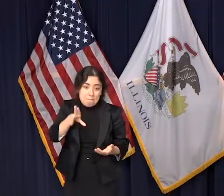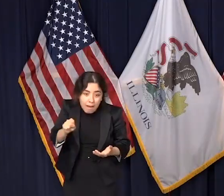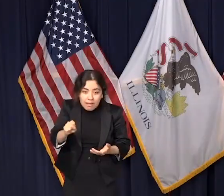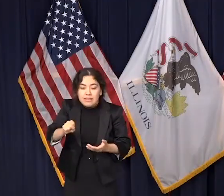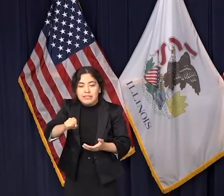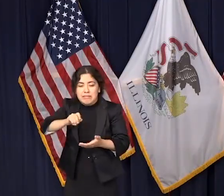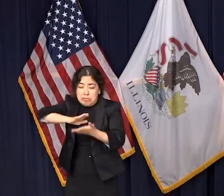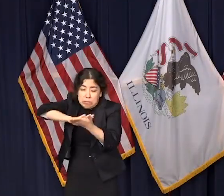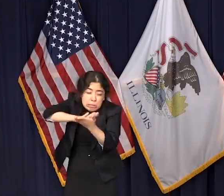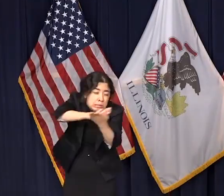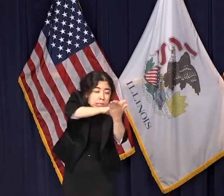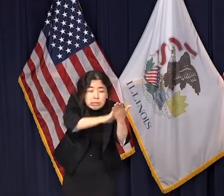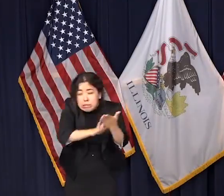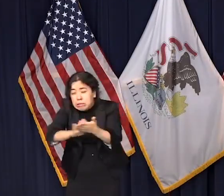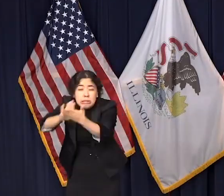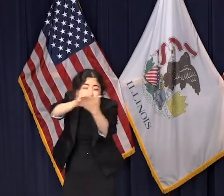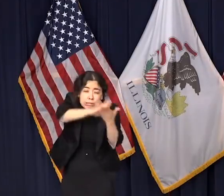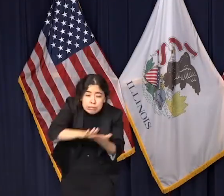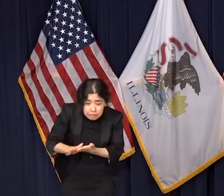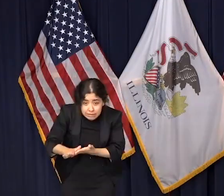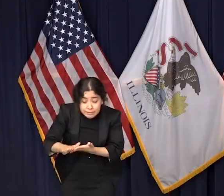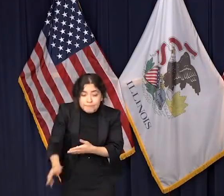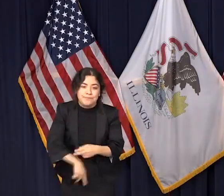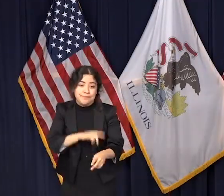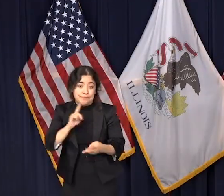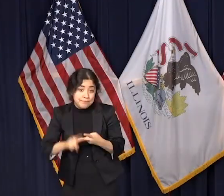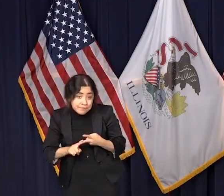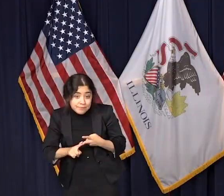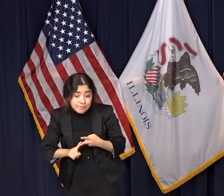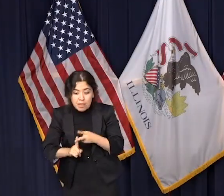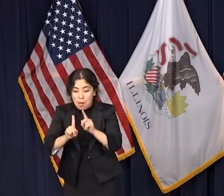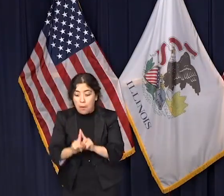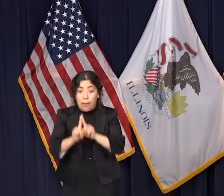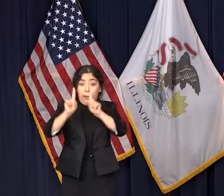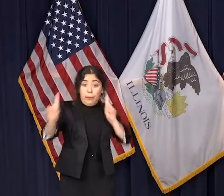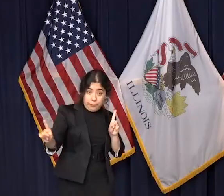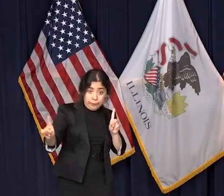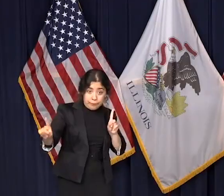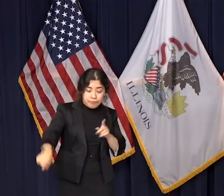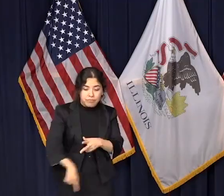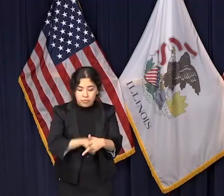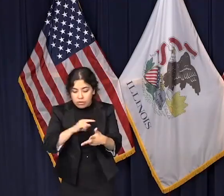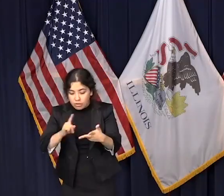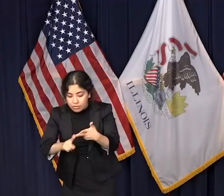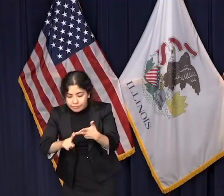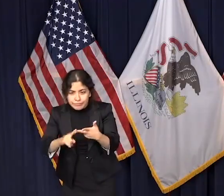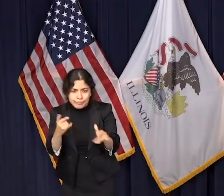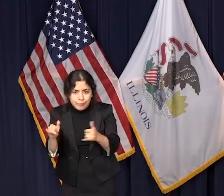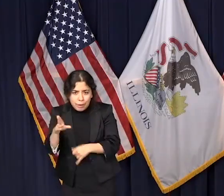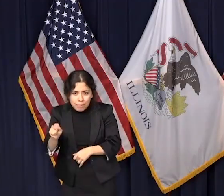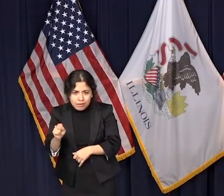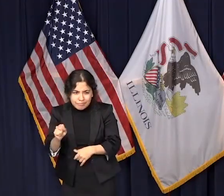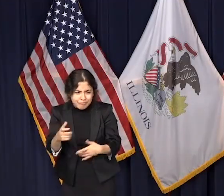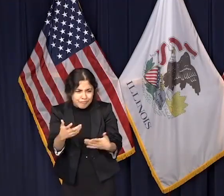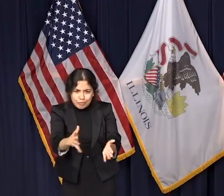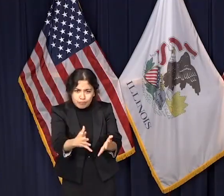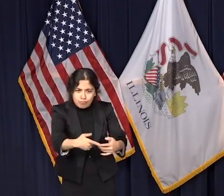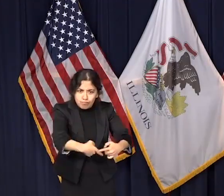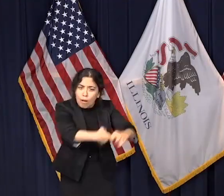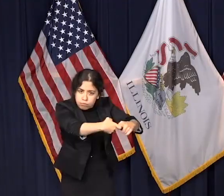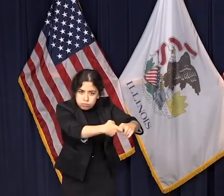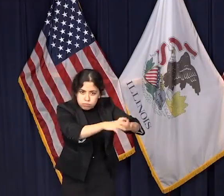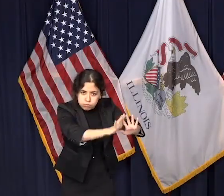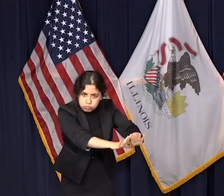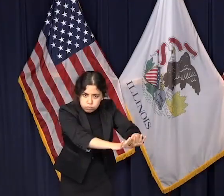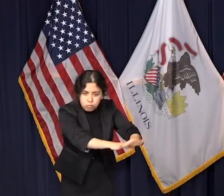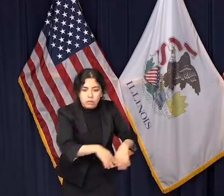buses. Second of all, make sure you've got social distancing. Third, possibly shutting down those party buses. You talked about contact